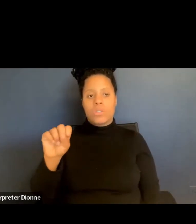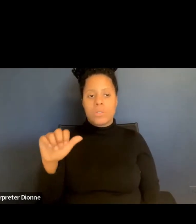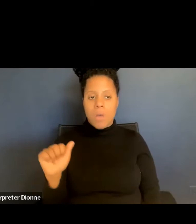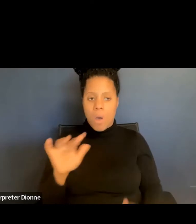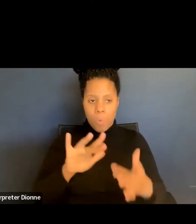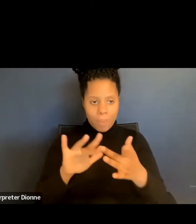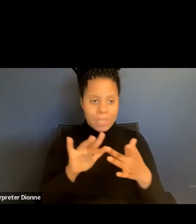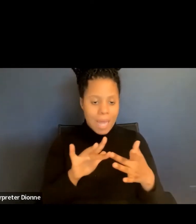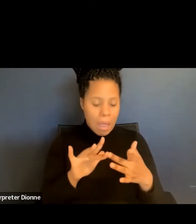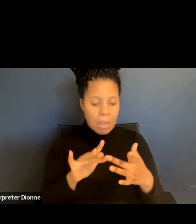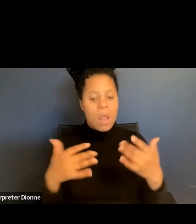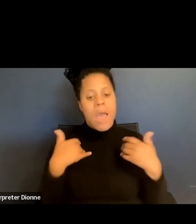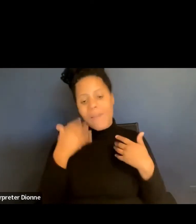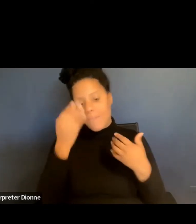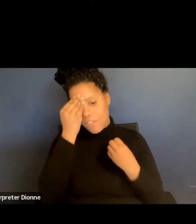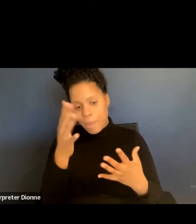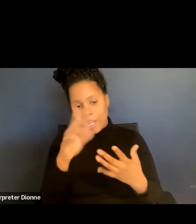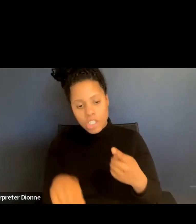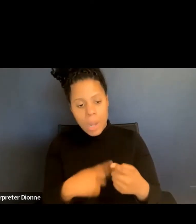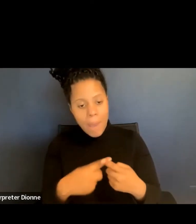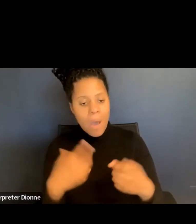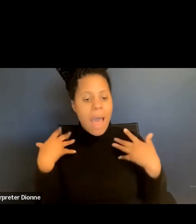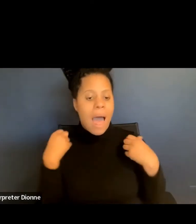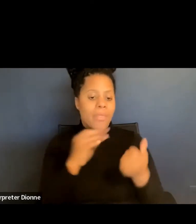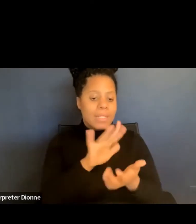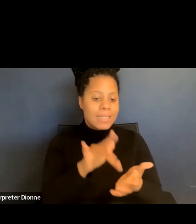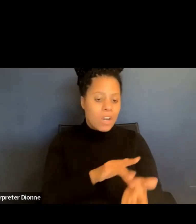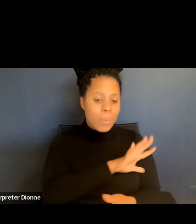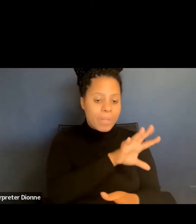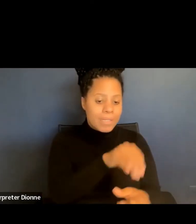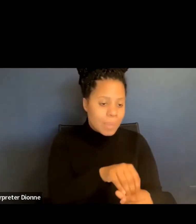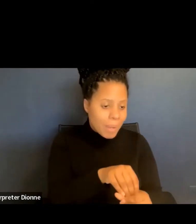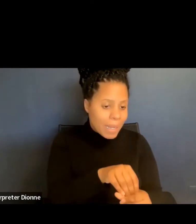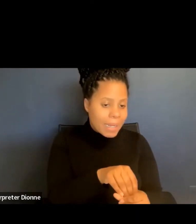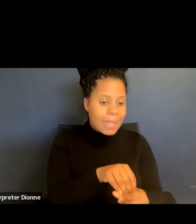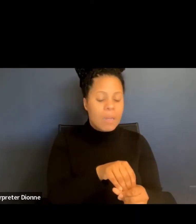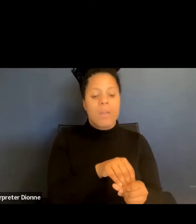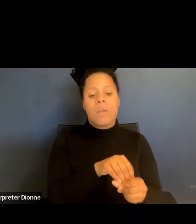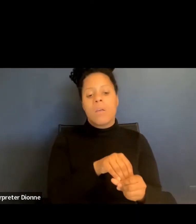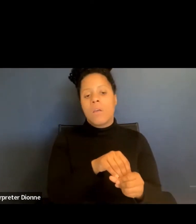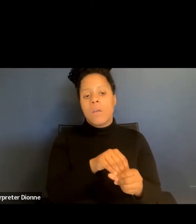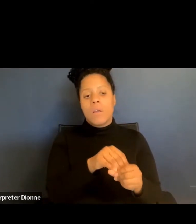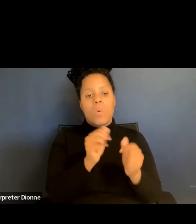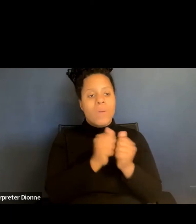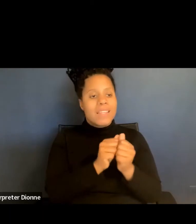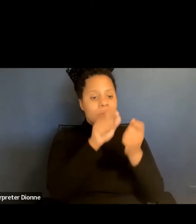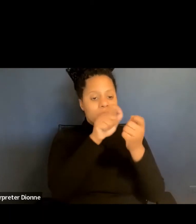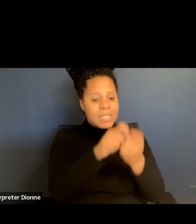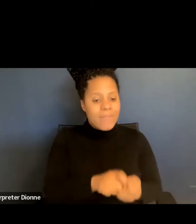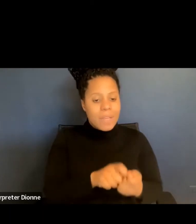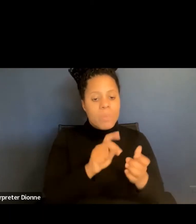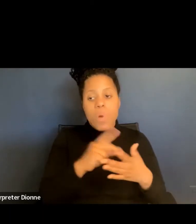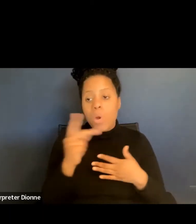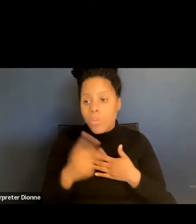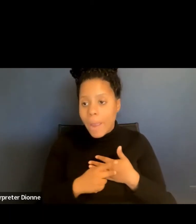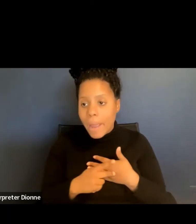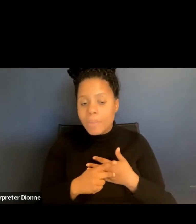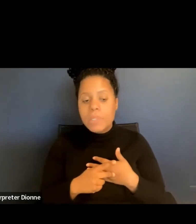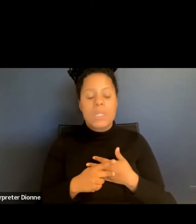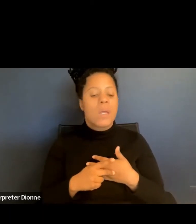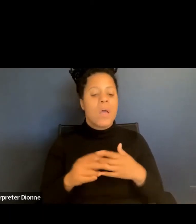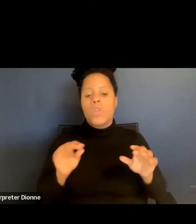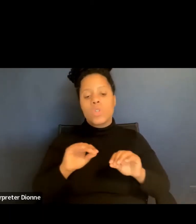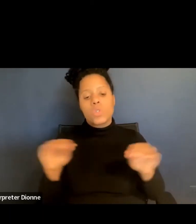information about health centers participating in certain of these programs. There is not a